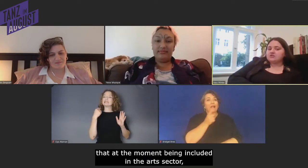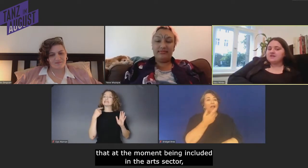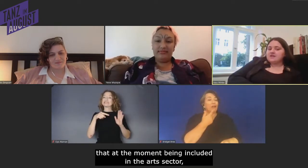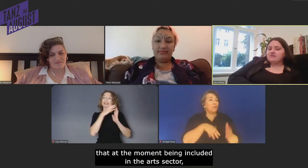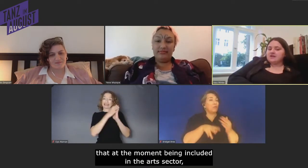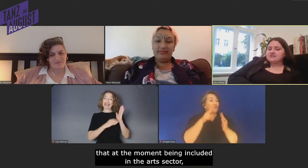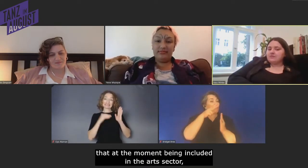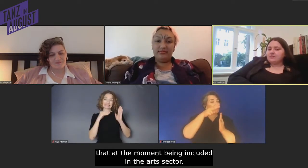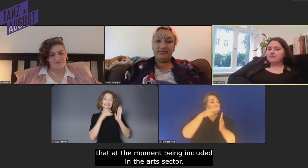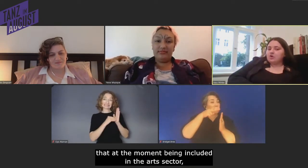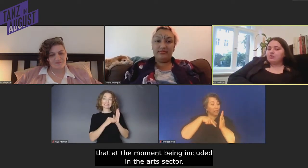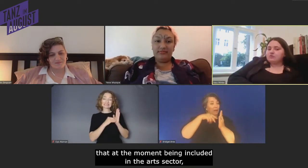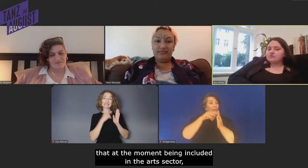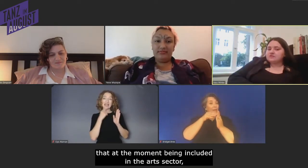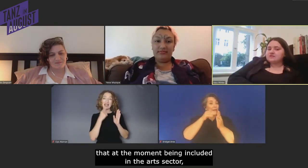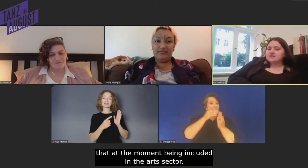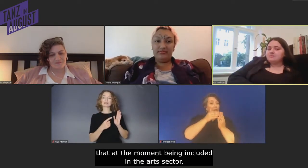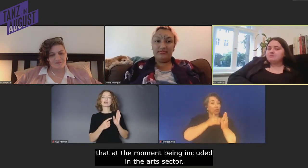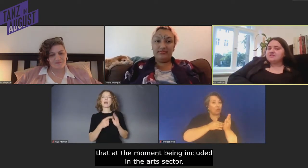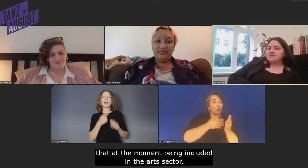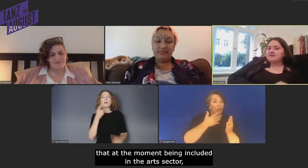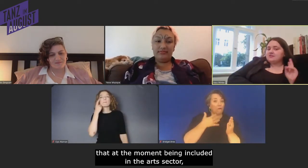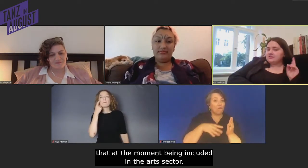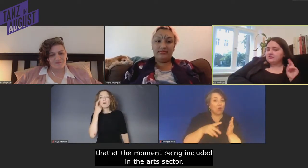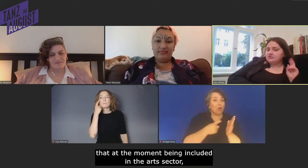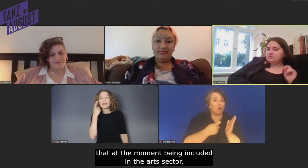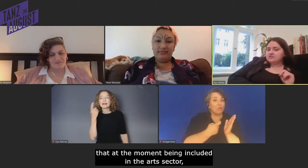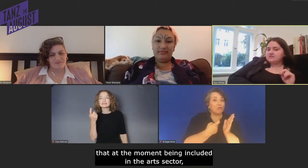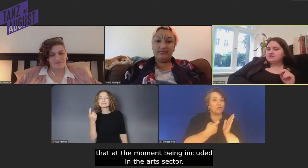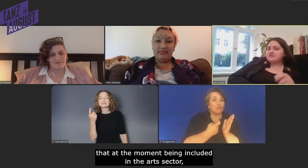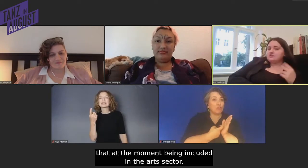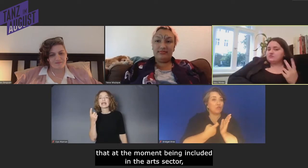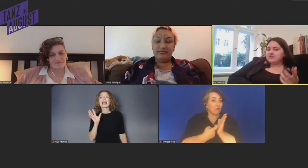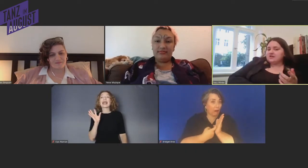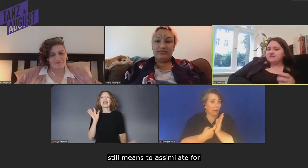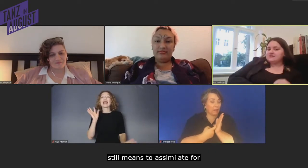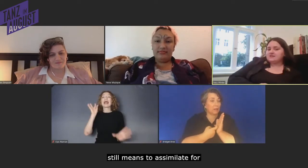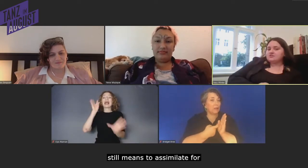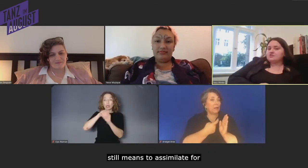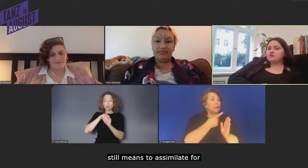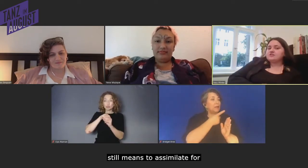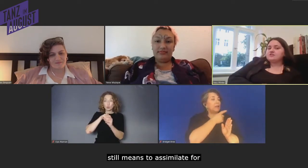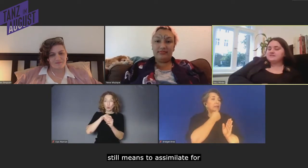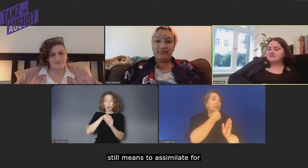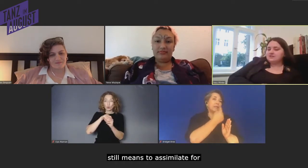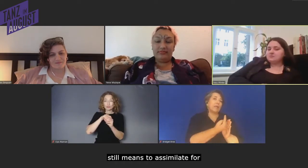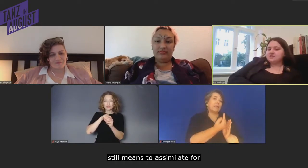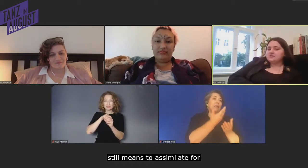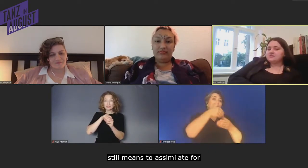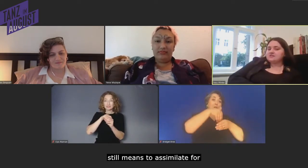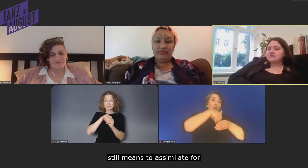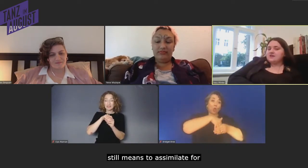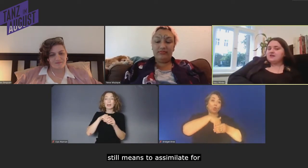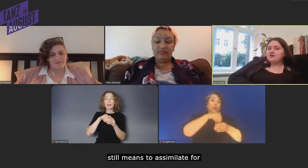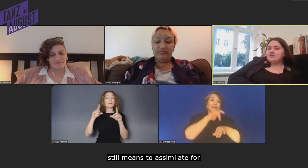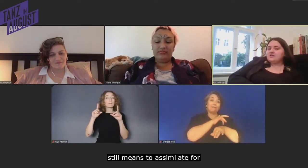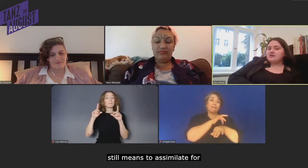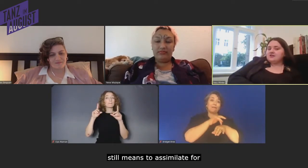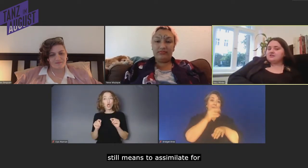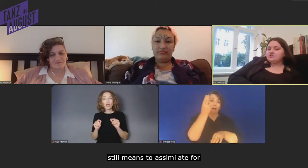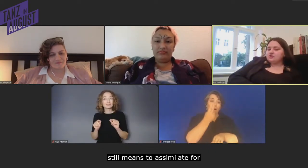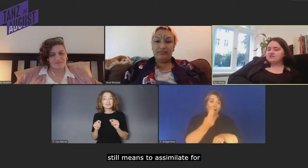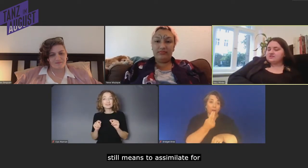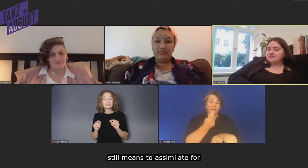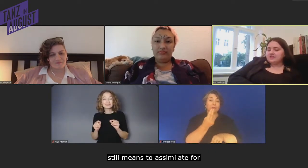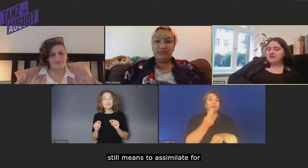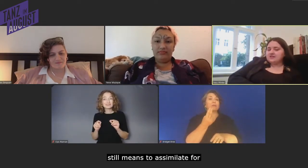about that at the moment being included into the art sector still needs